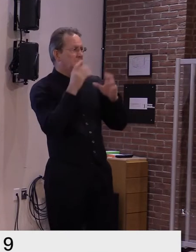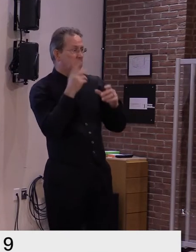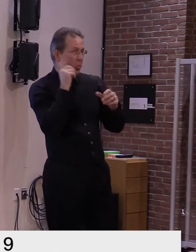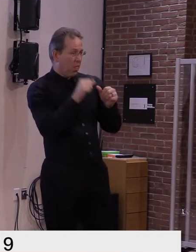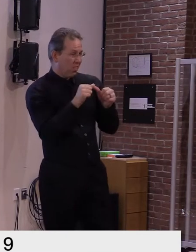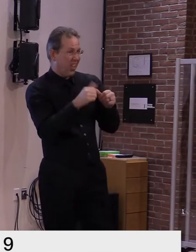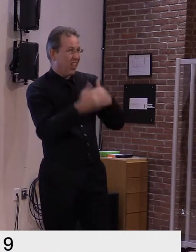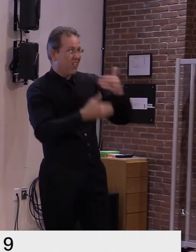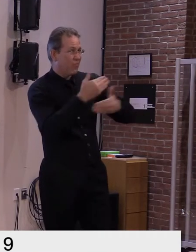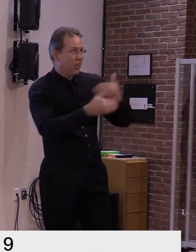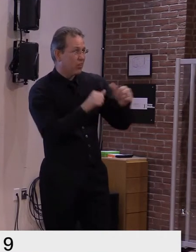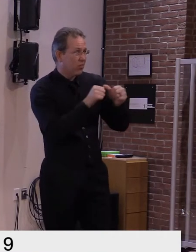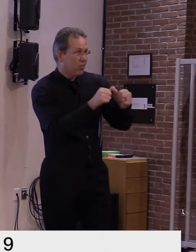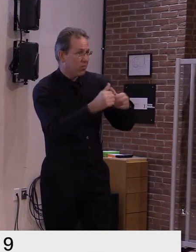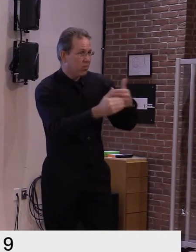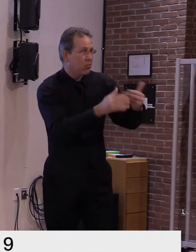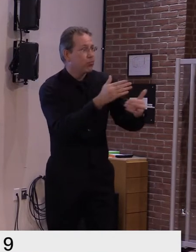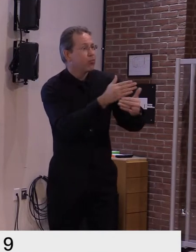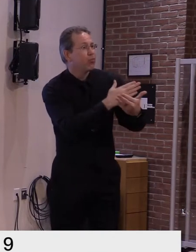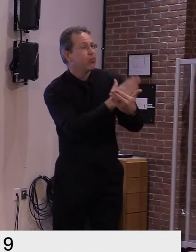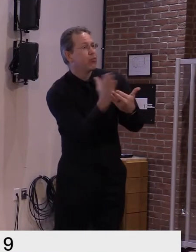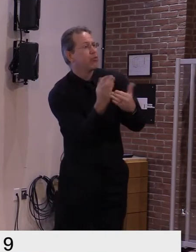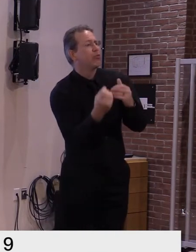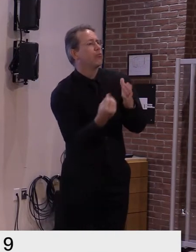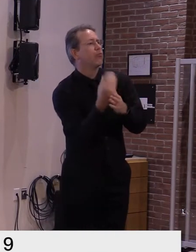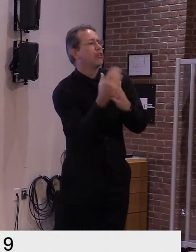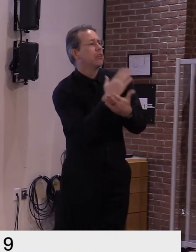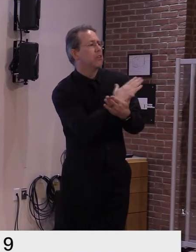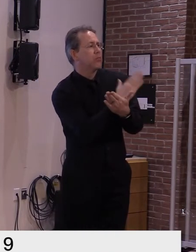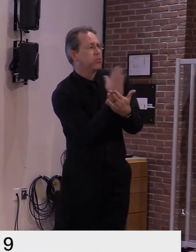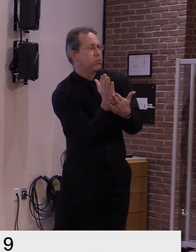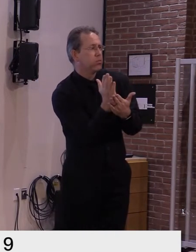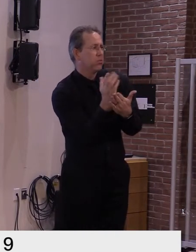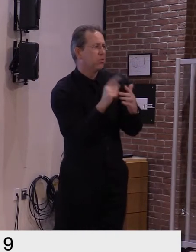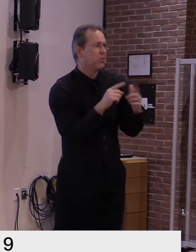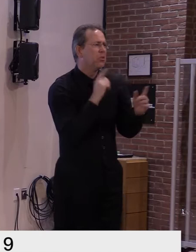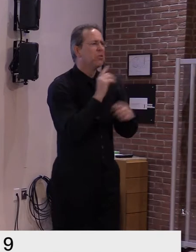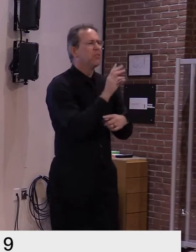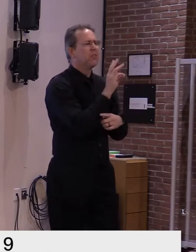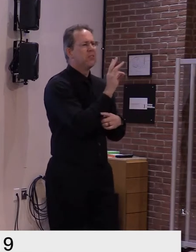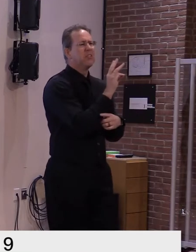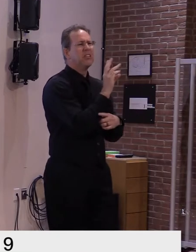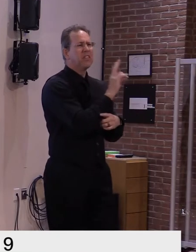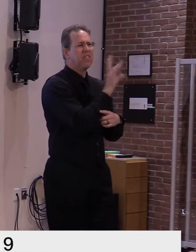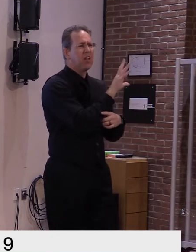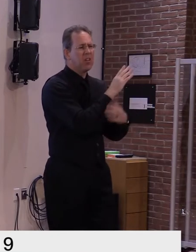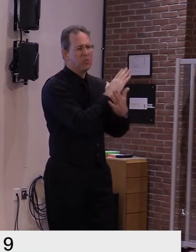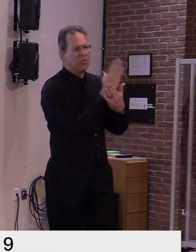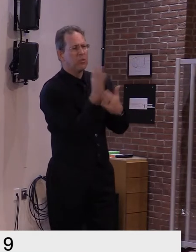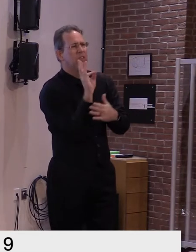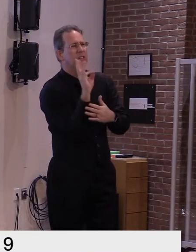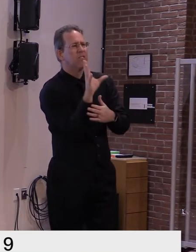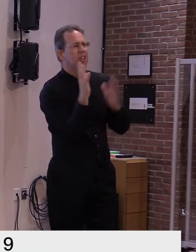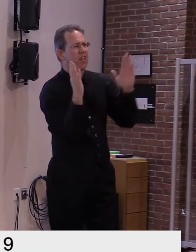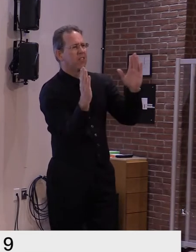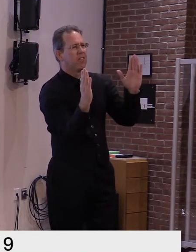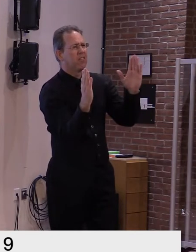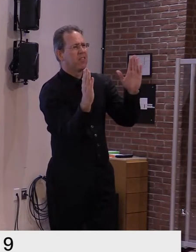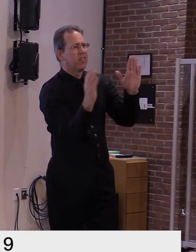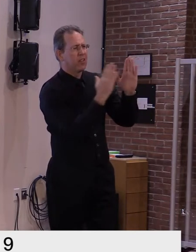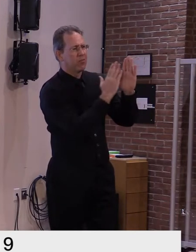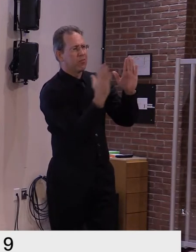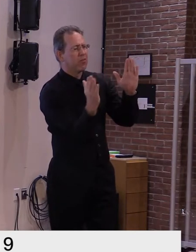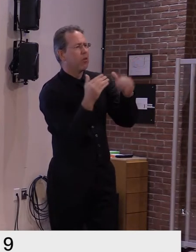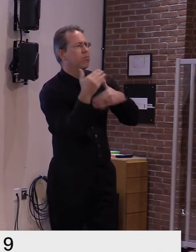groups. Lastly, over the past few days, we have seen increasing number of positive